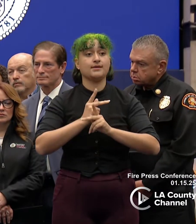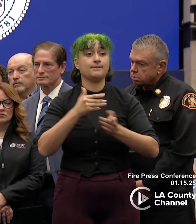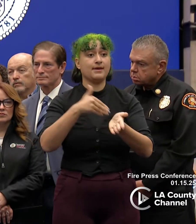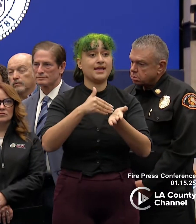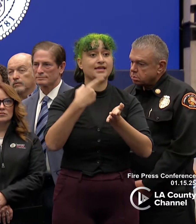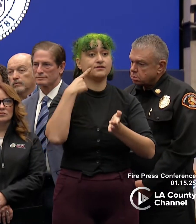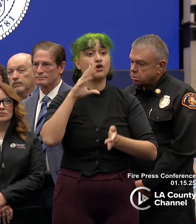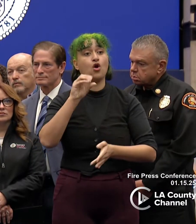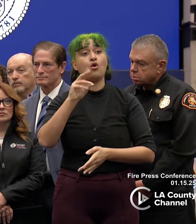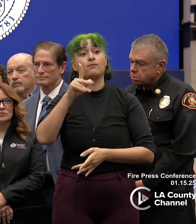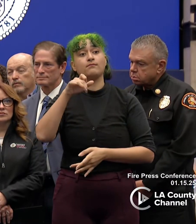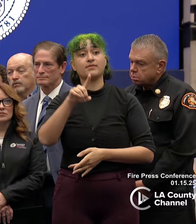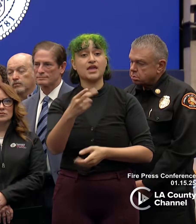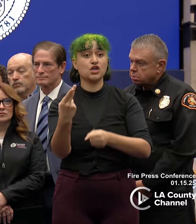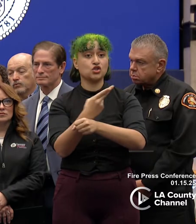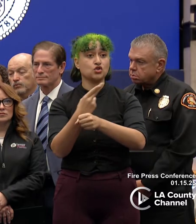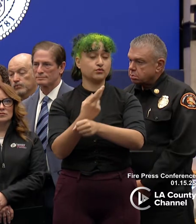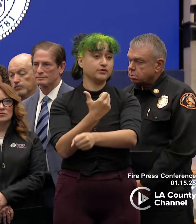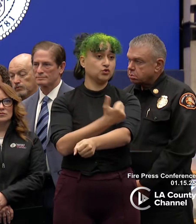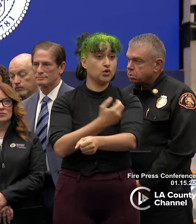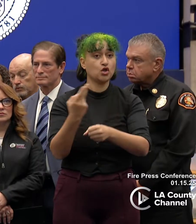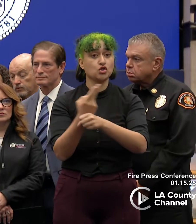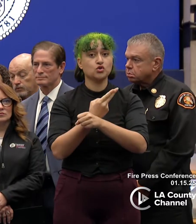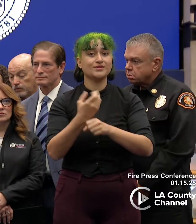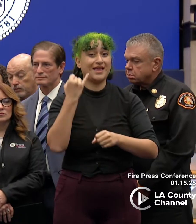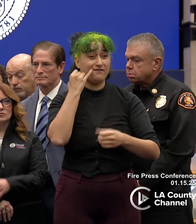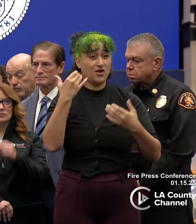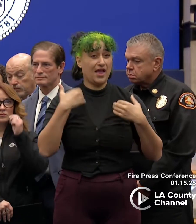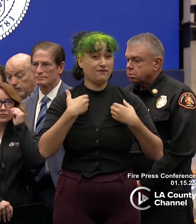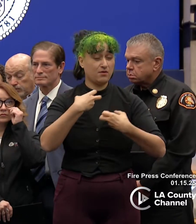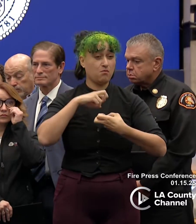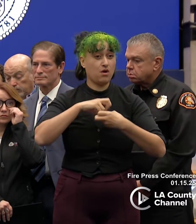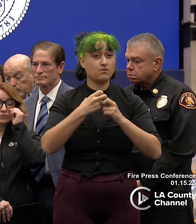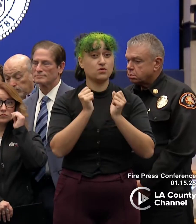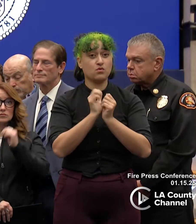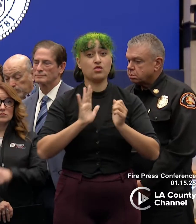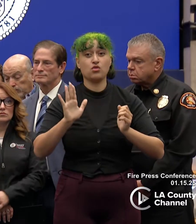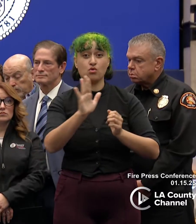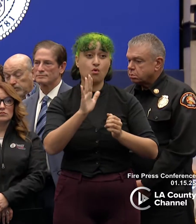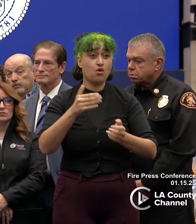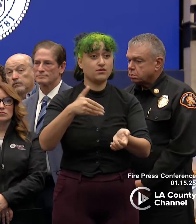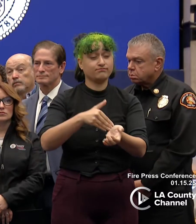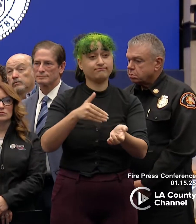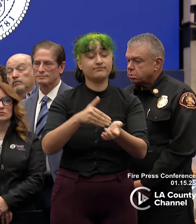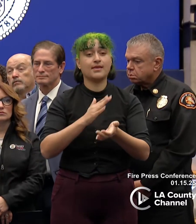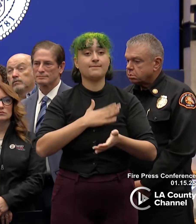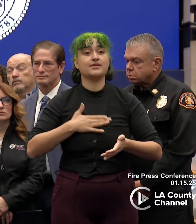medications for opiate use disorder. If you are having difficulty obtaining those, please call